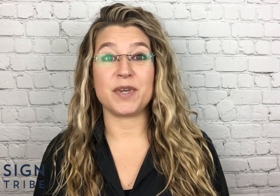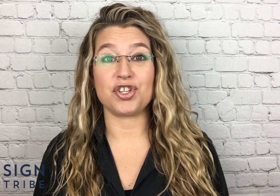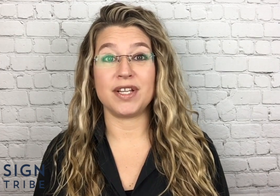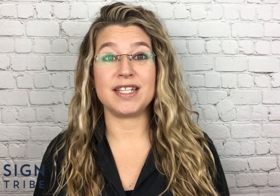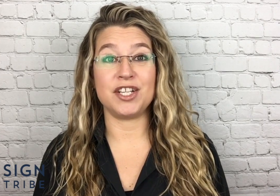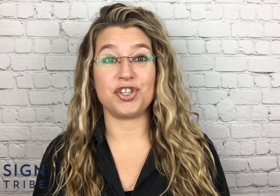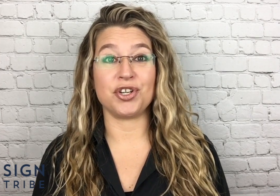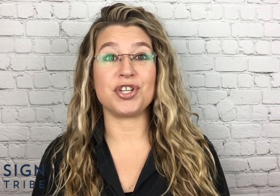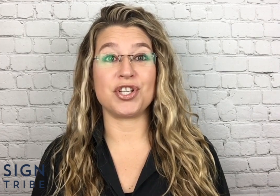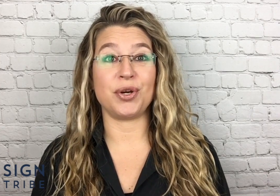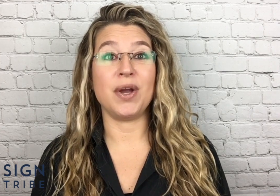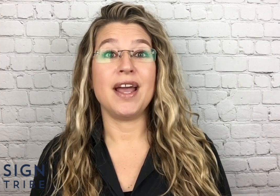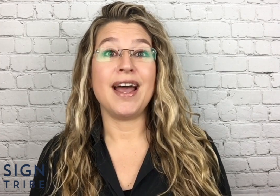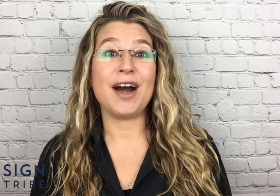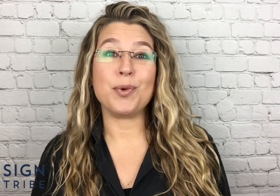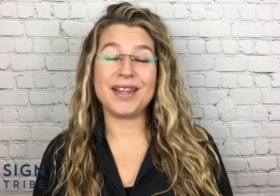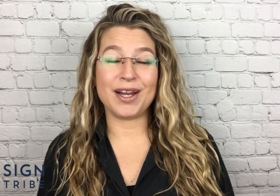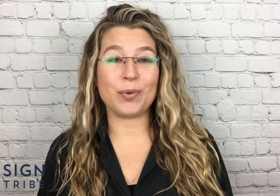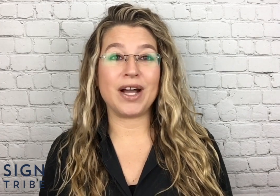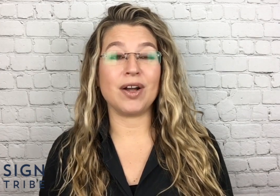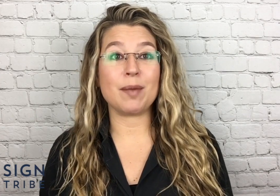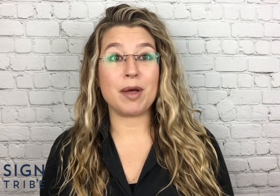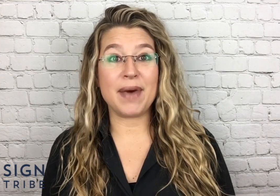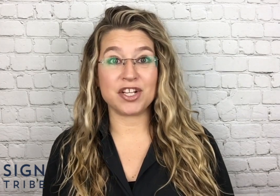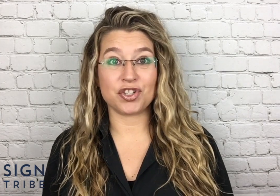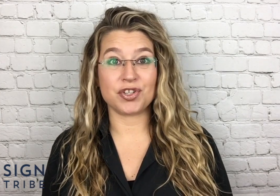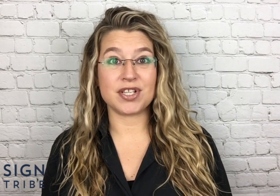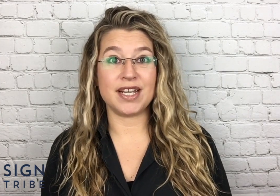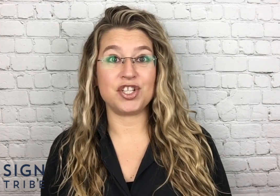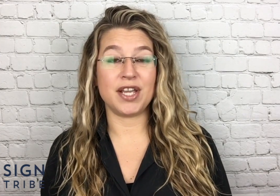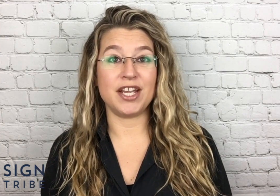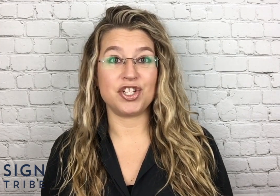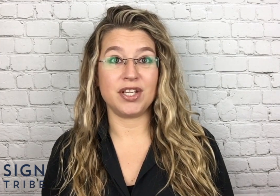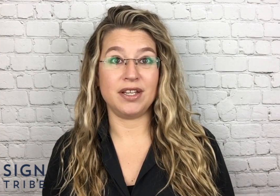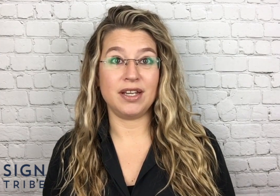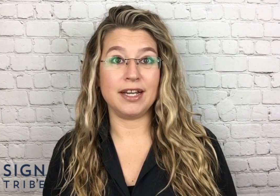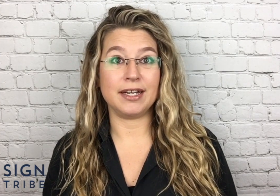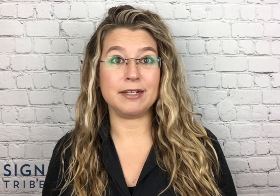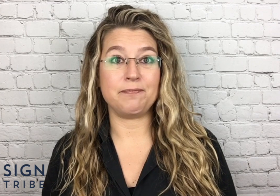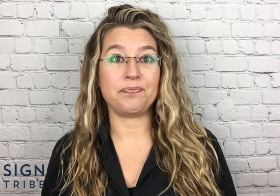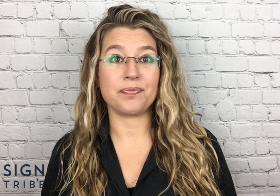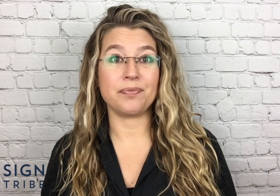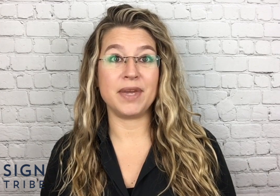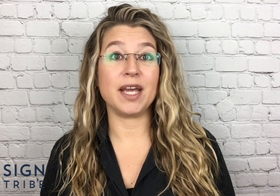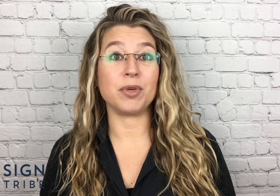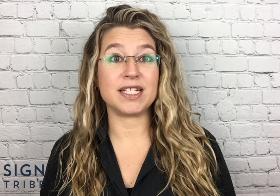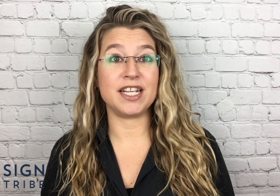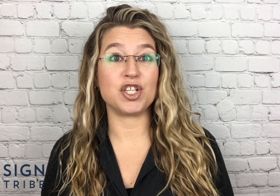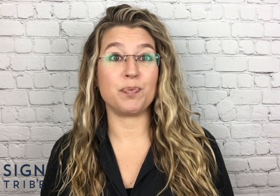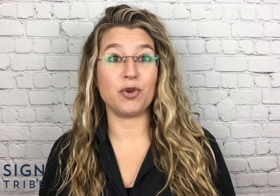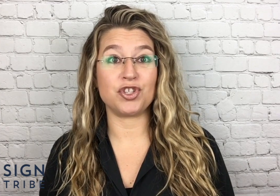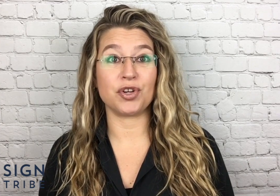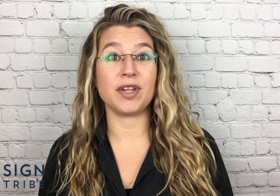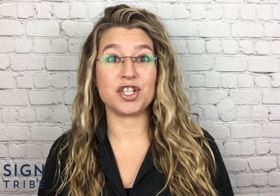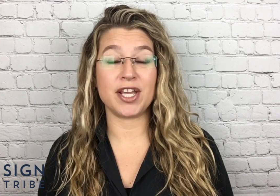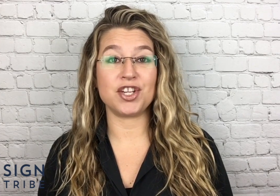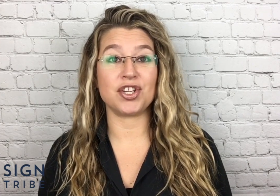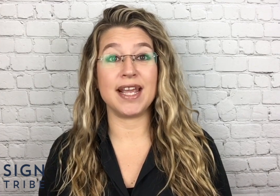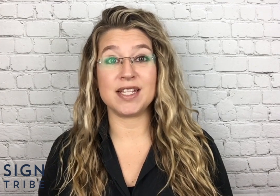ed teacher. So I went that route, got my bachelor's in education, being able to teach both general education and